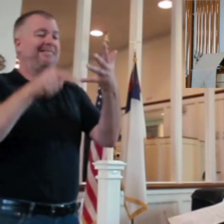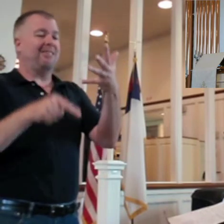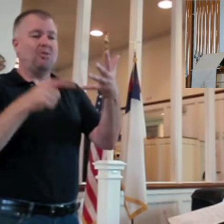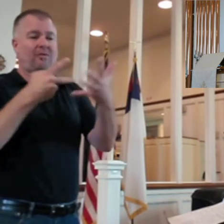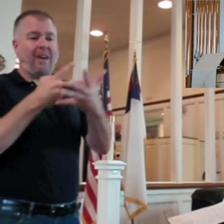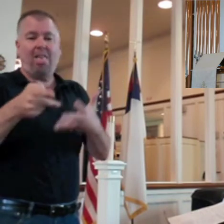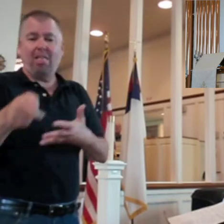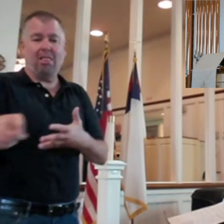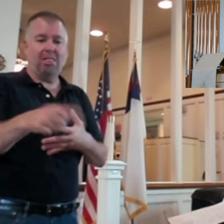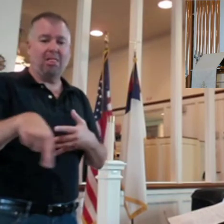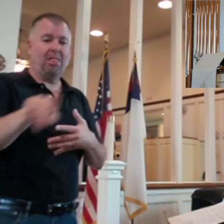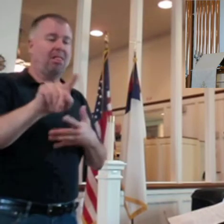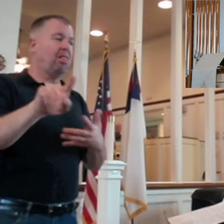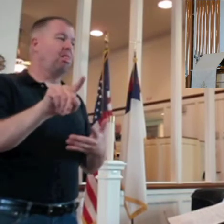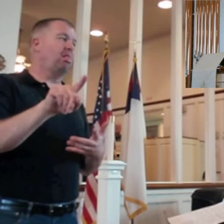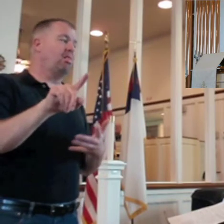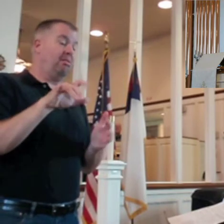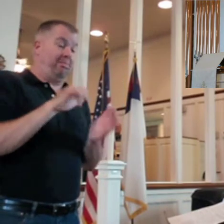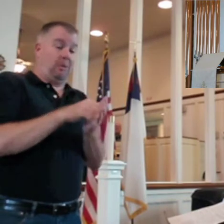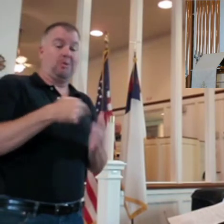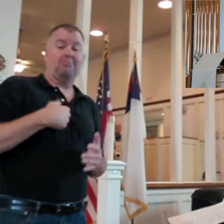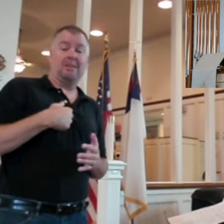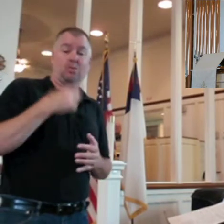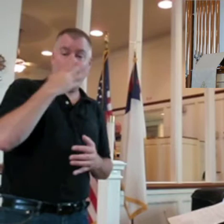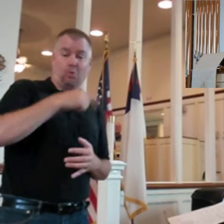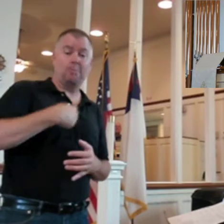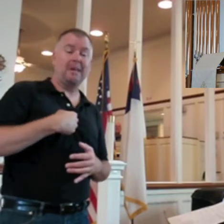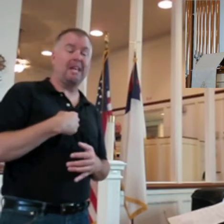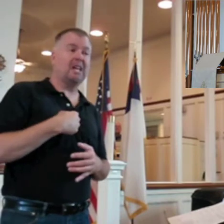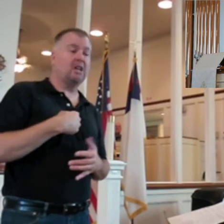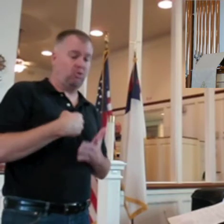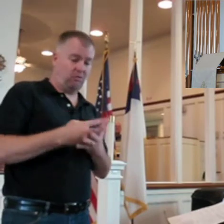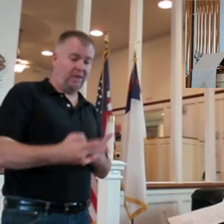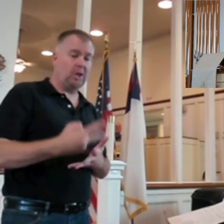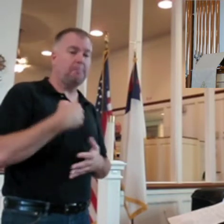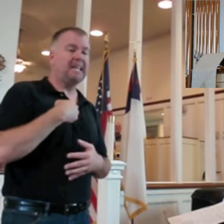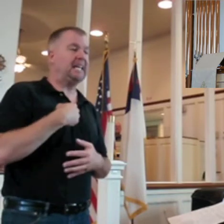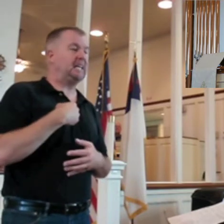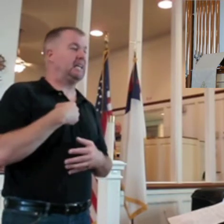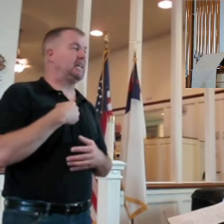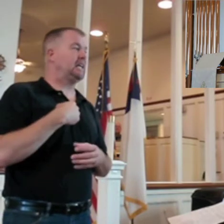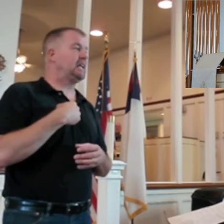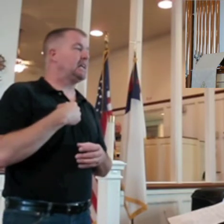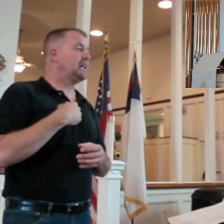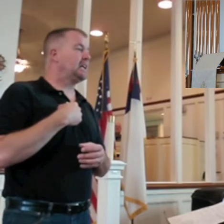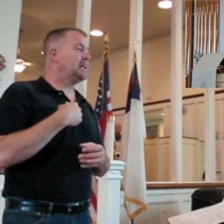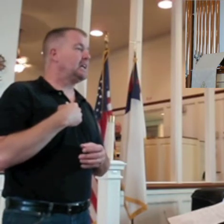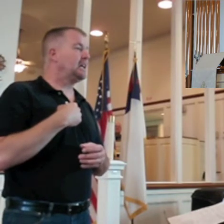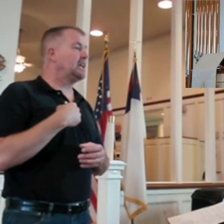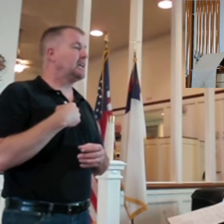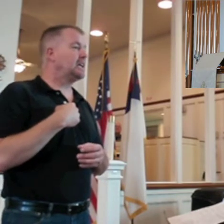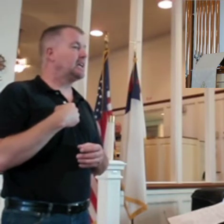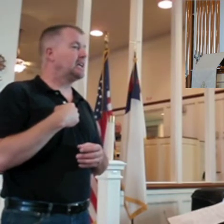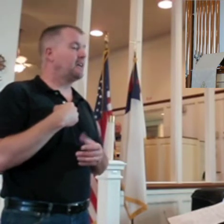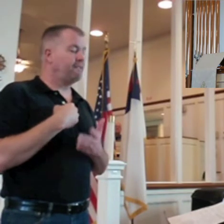is being overlooked or ignored, that was me. You failed to do it to me.